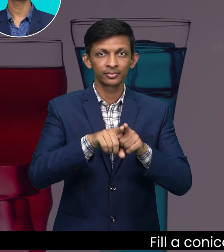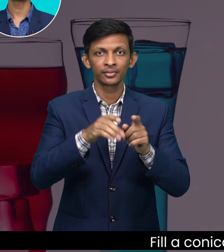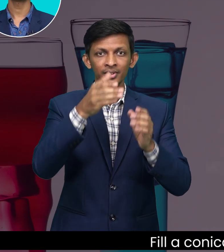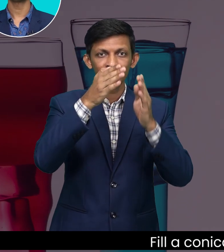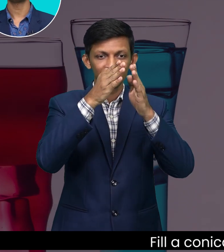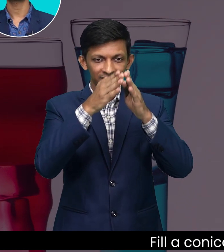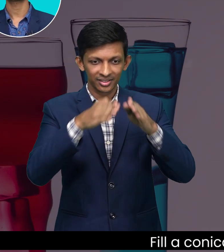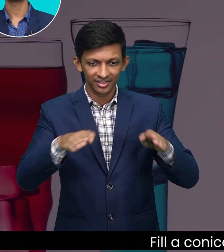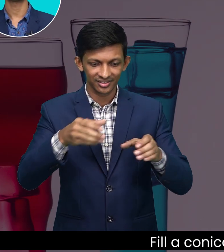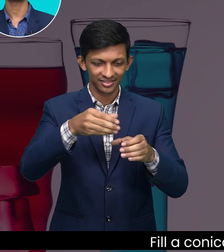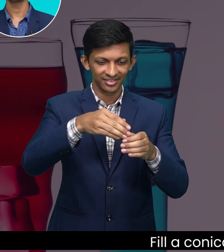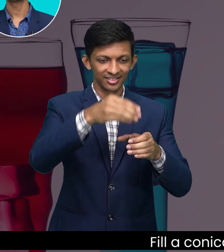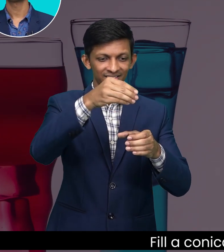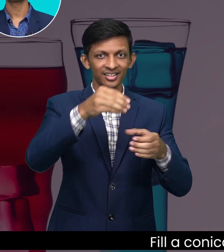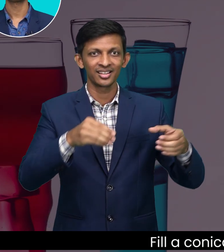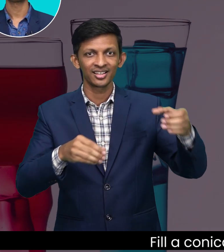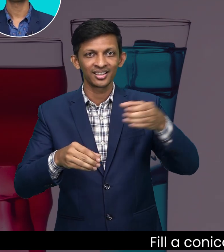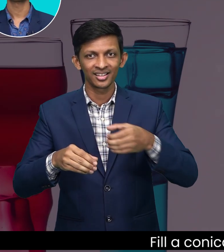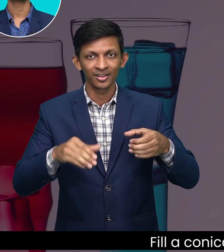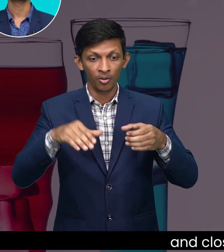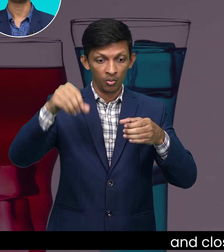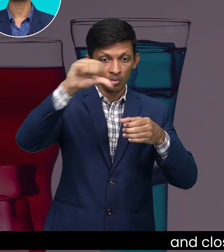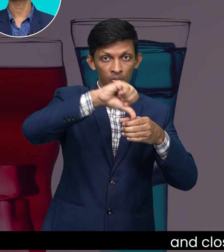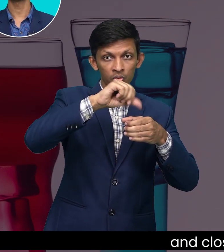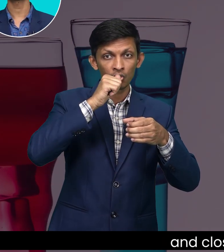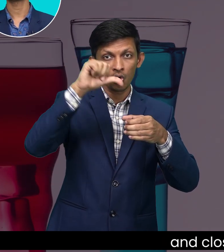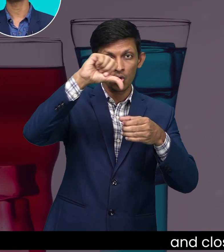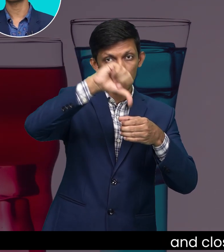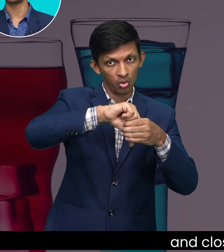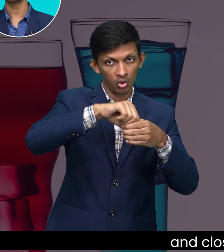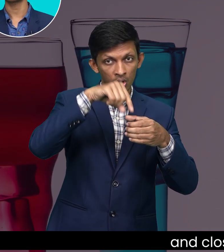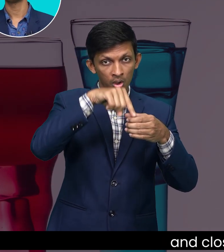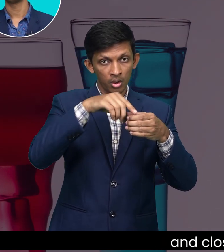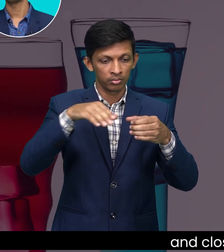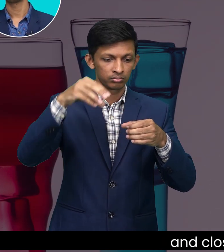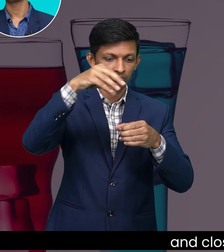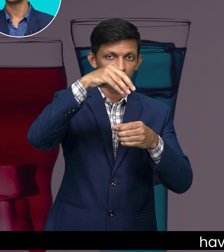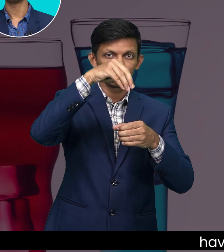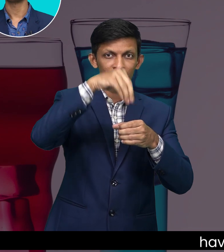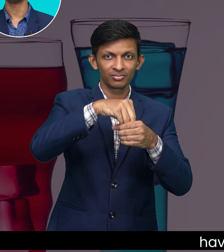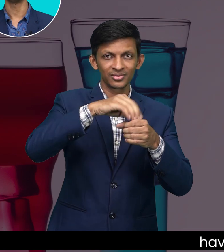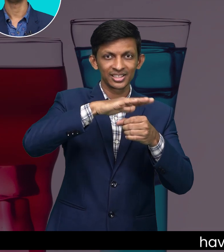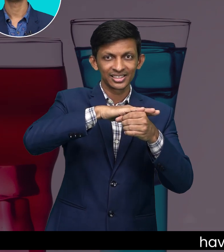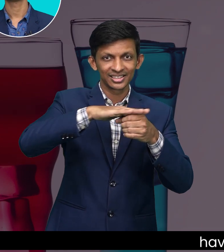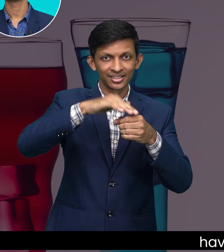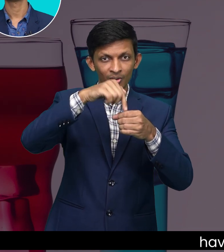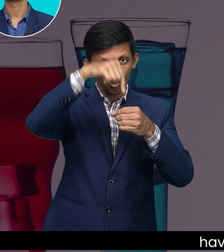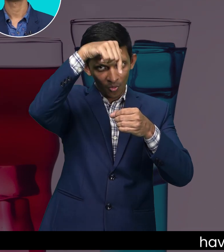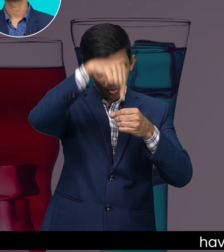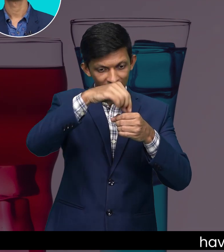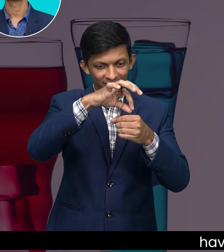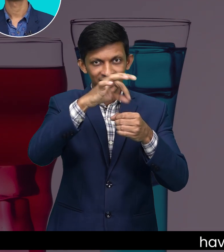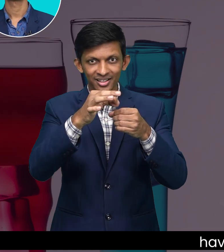Fill a conical flask with water and close it with a cork having a hole.